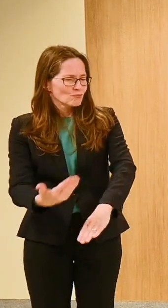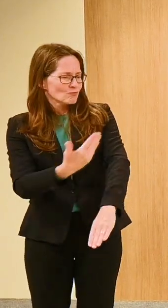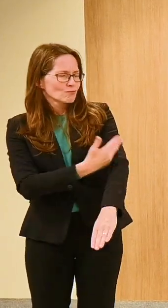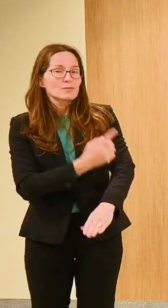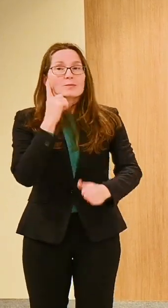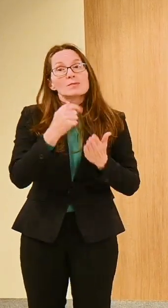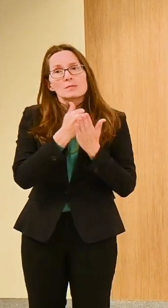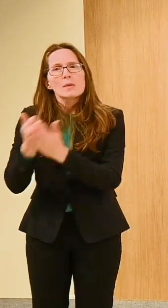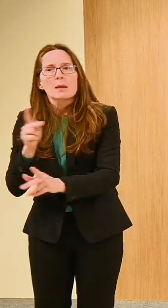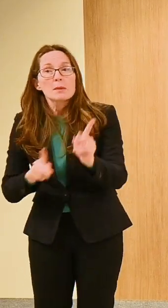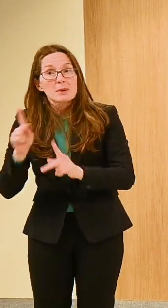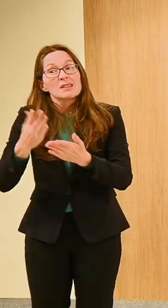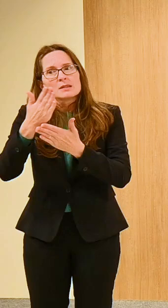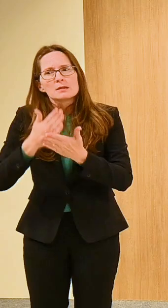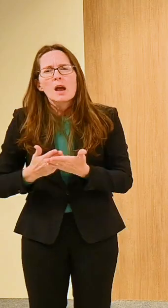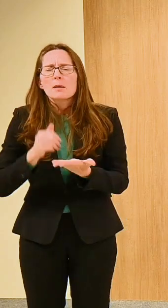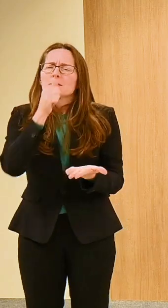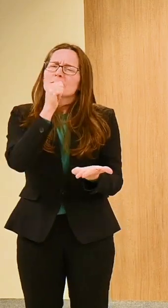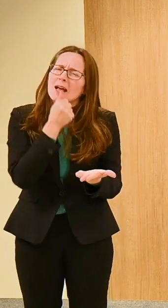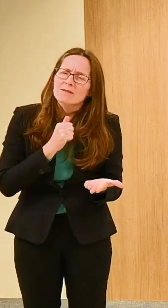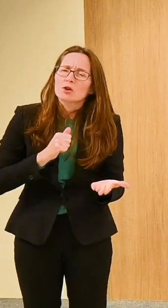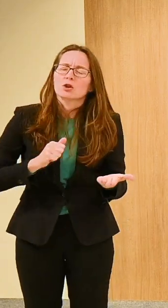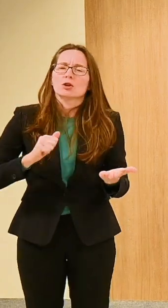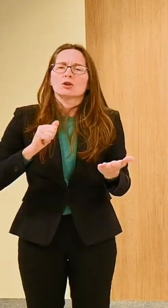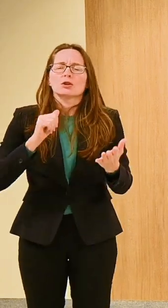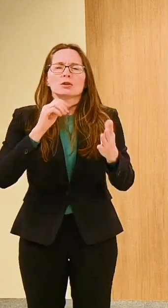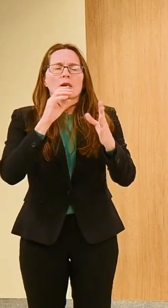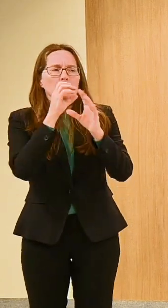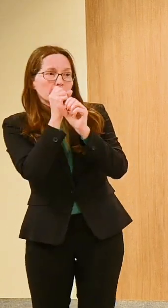in silence. Thank you so much, and God bless.